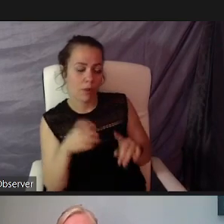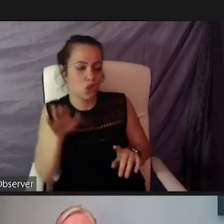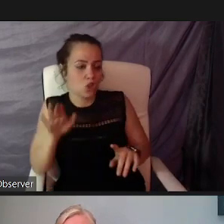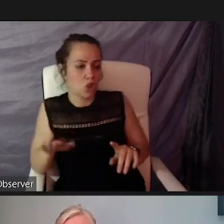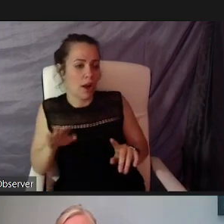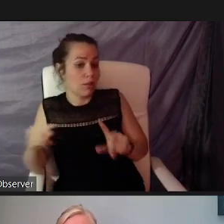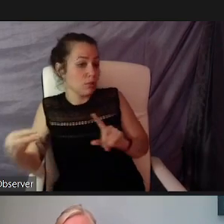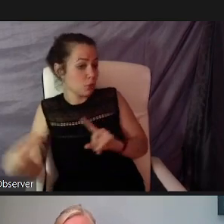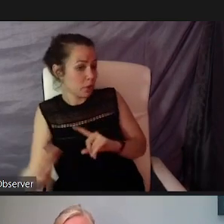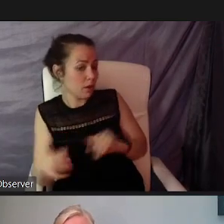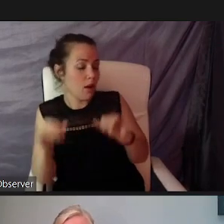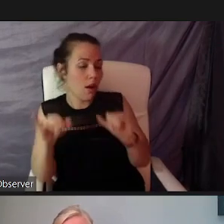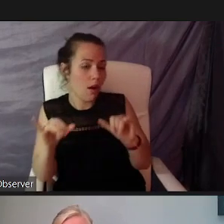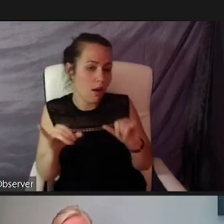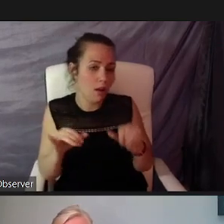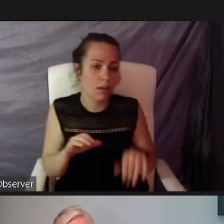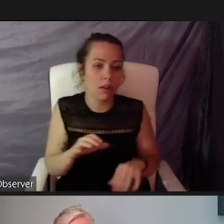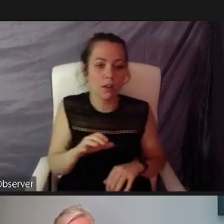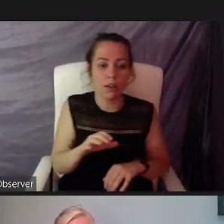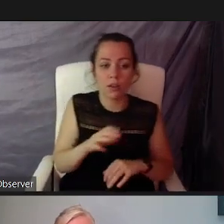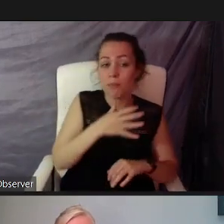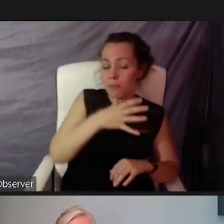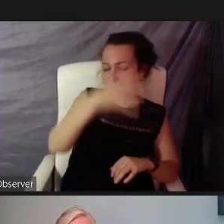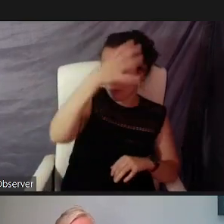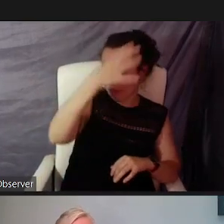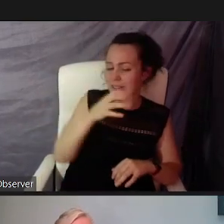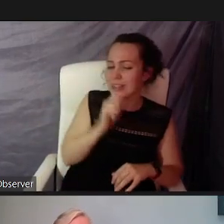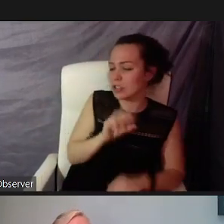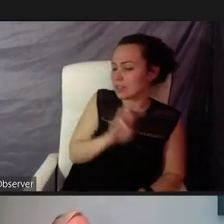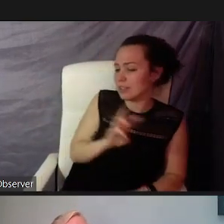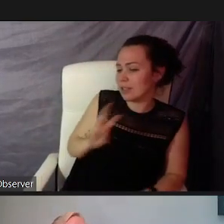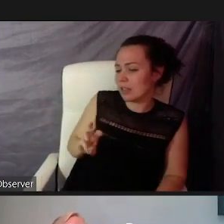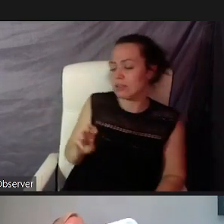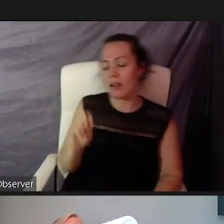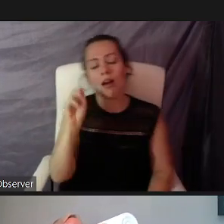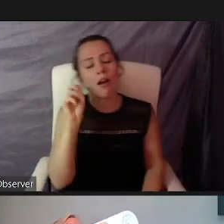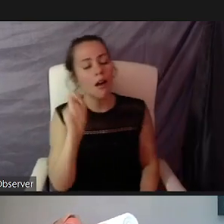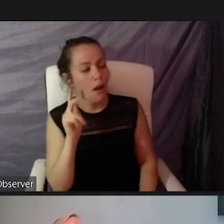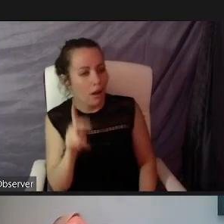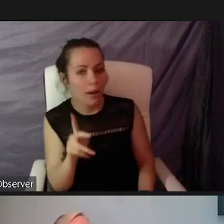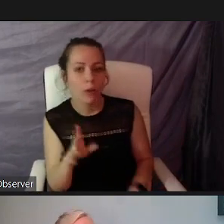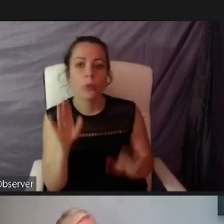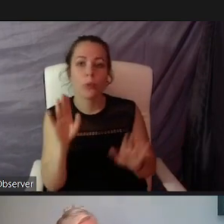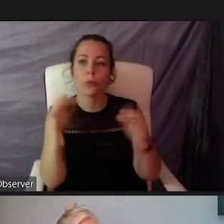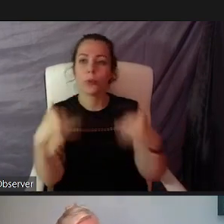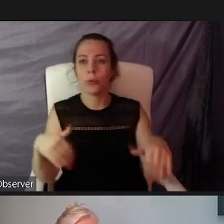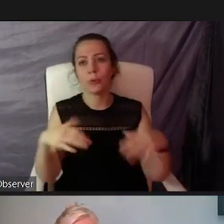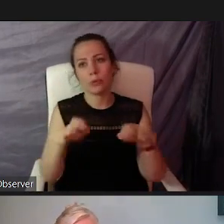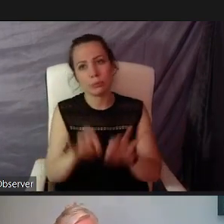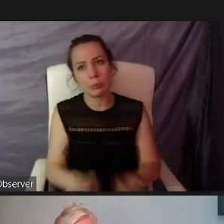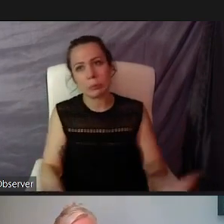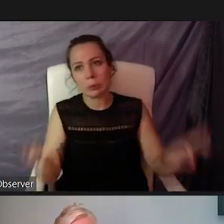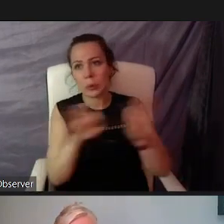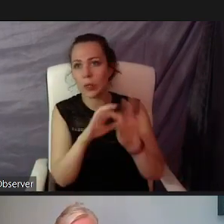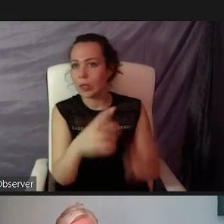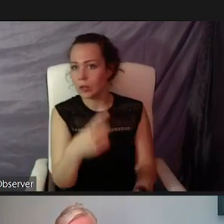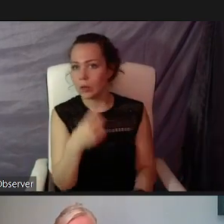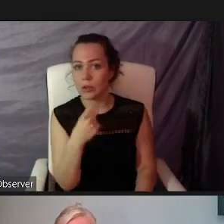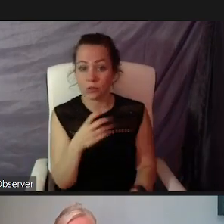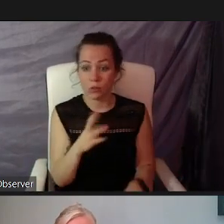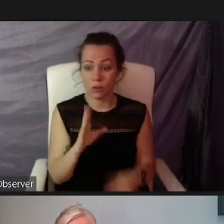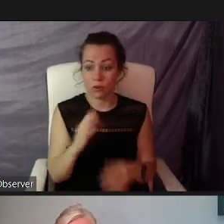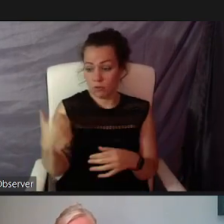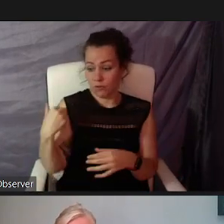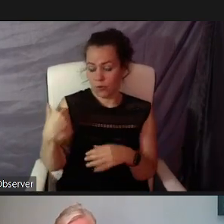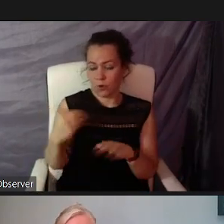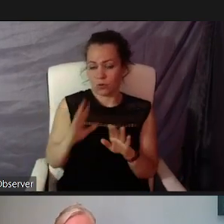Yes, parents is 66 years old. Okay. So really important question. So I see we were talking about children earlier.